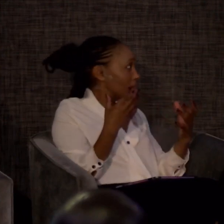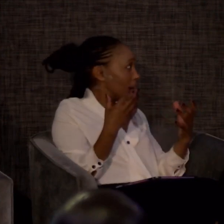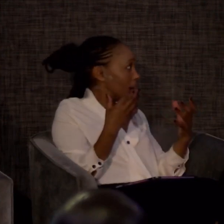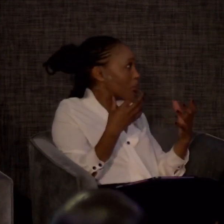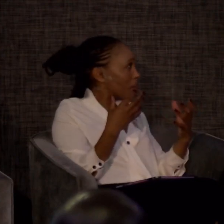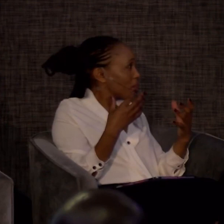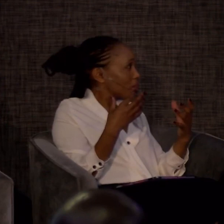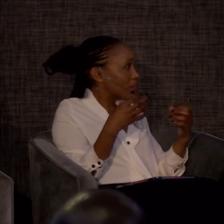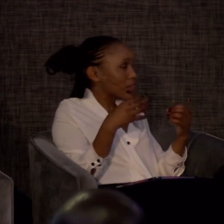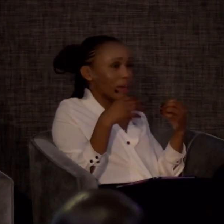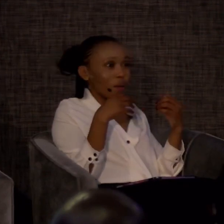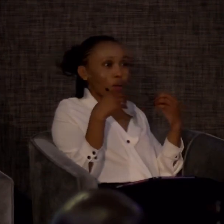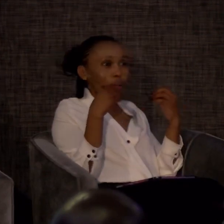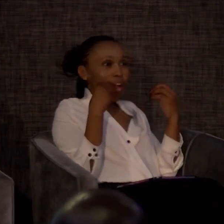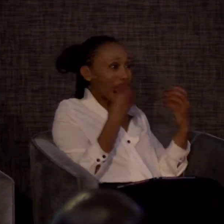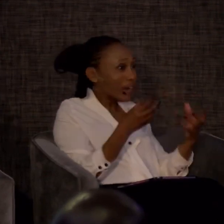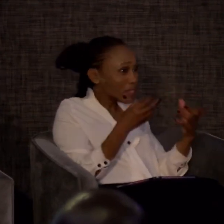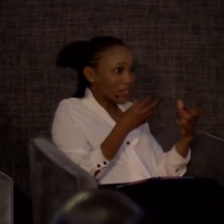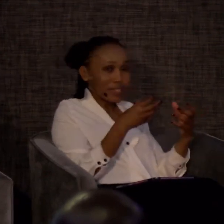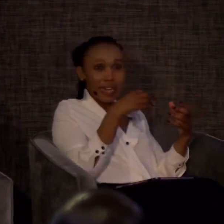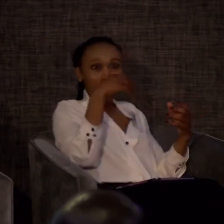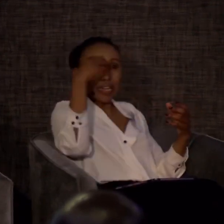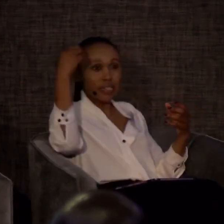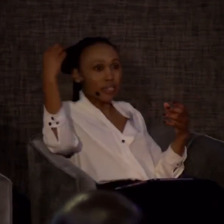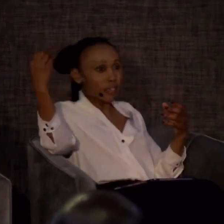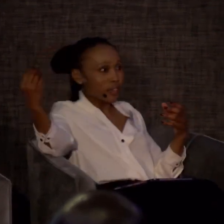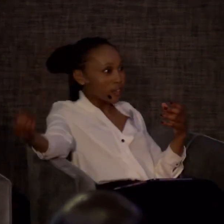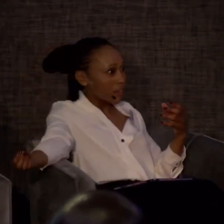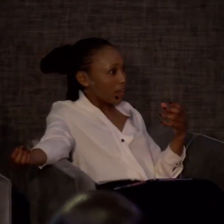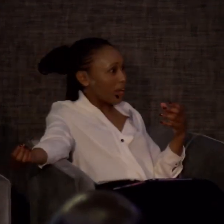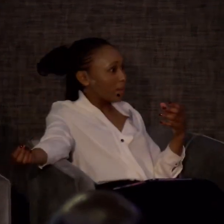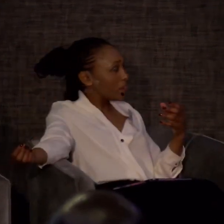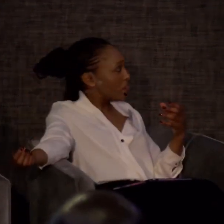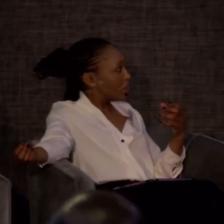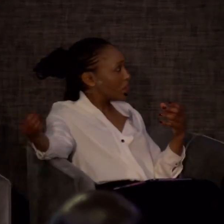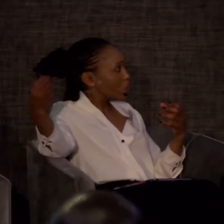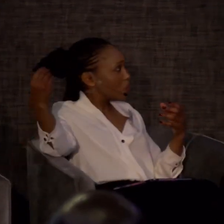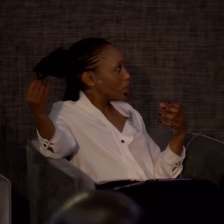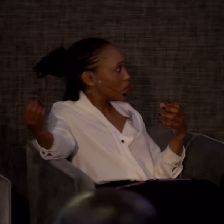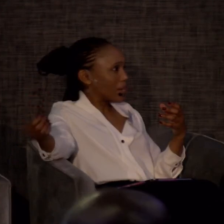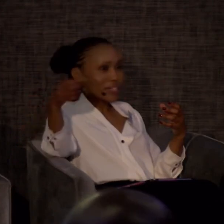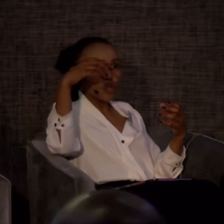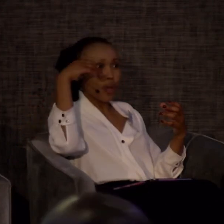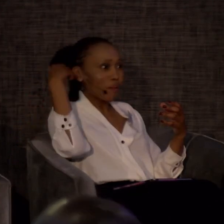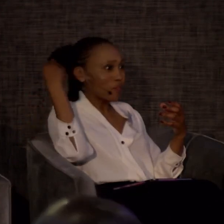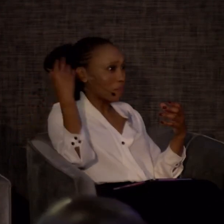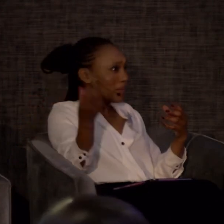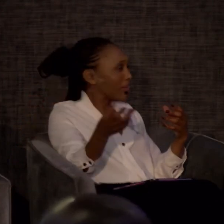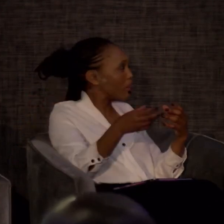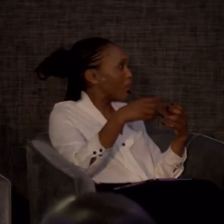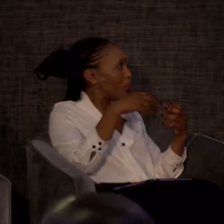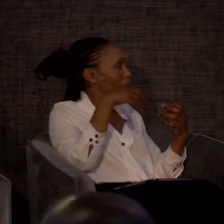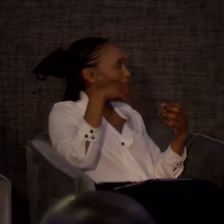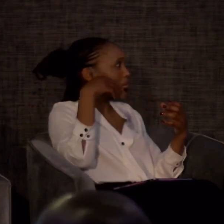companies in the private sector where accountants lend services to the municipality to help with the